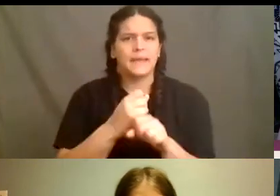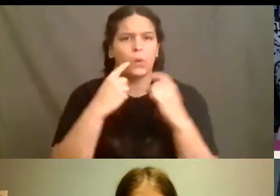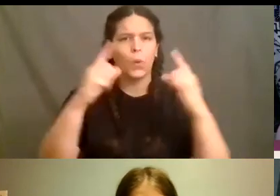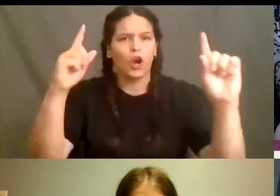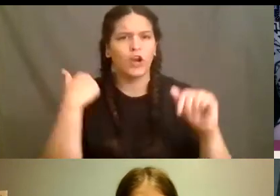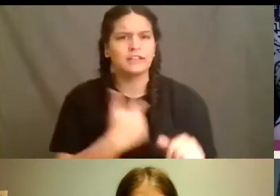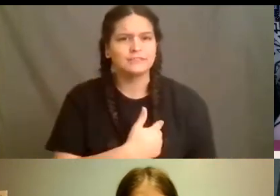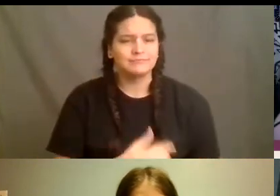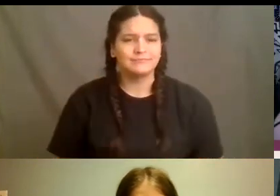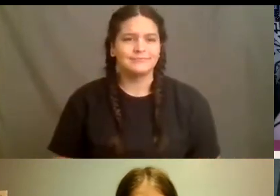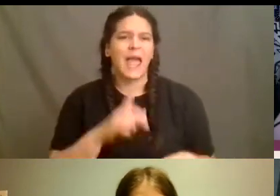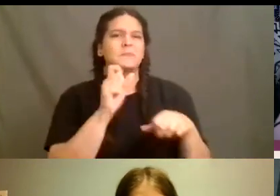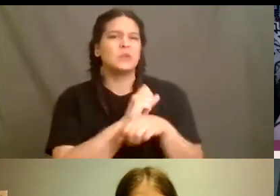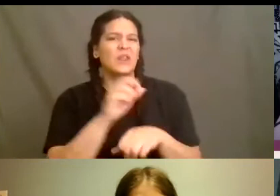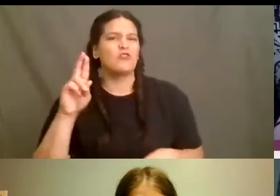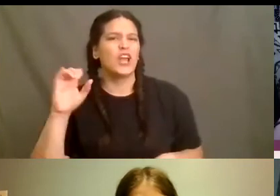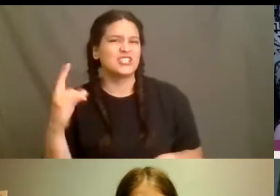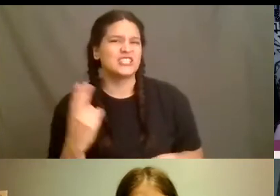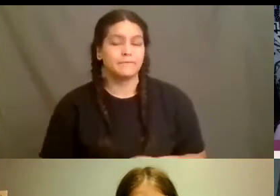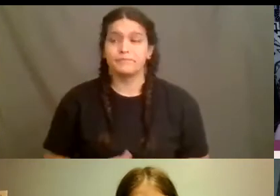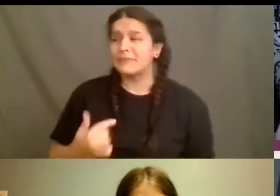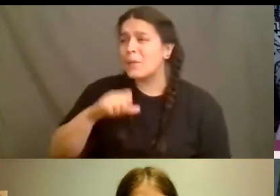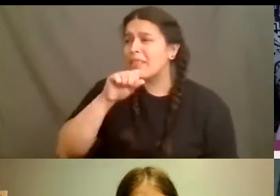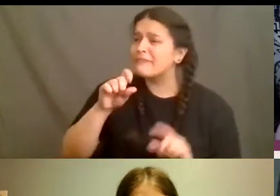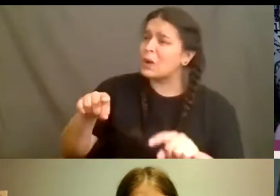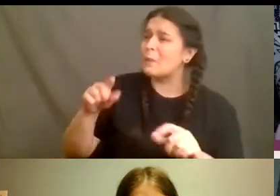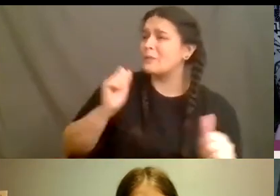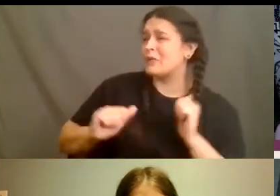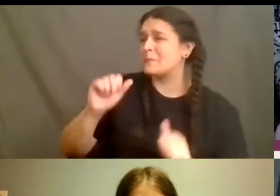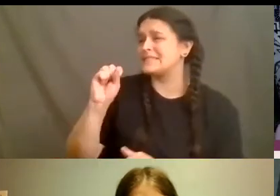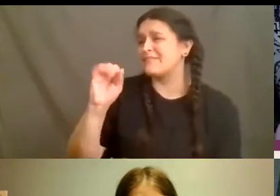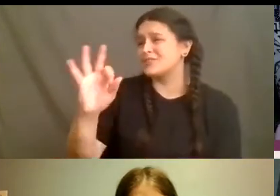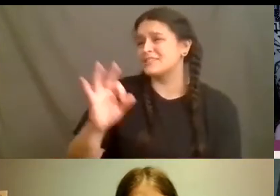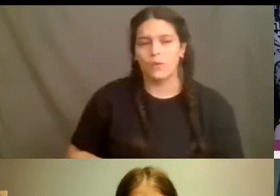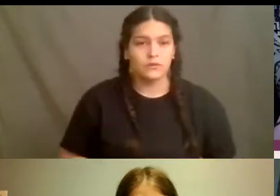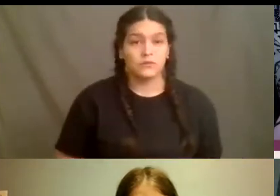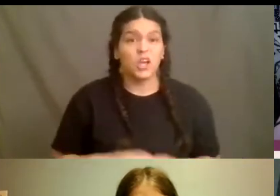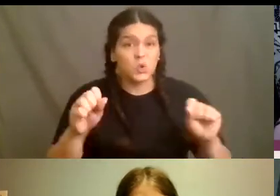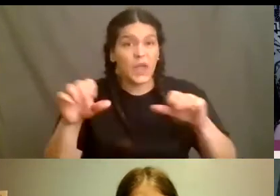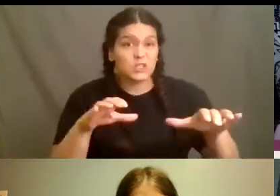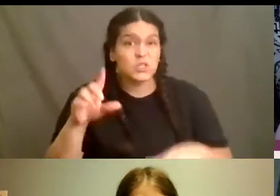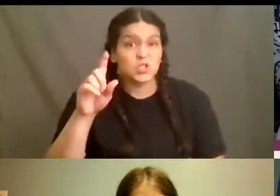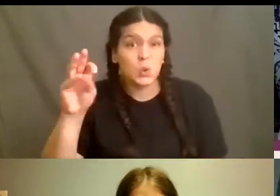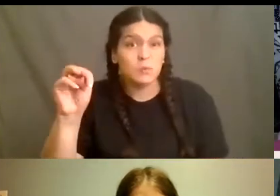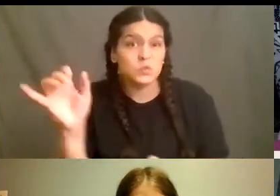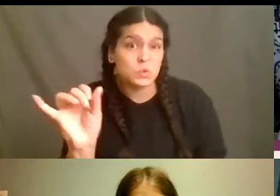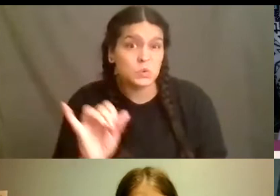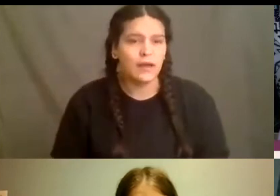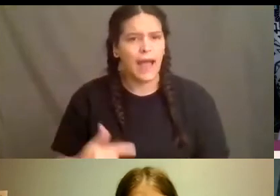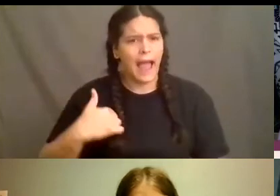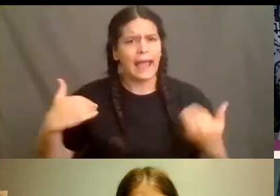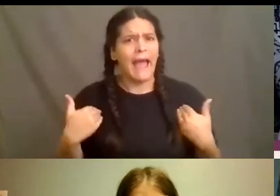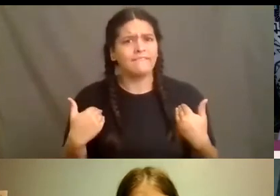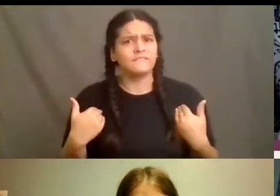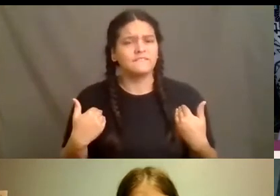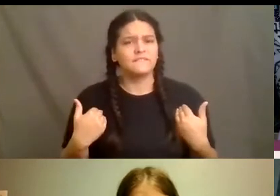Absolutely, Rich. I'd love to come out to perform out in San Francisco. Thank you. Well, you can do it on Zoom too. So I got the,